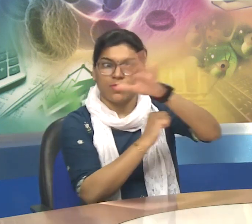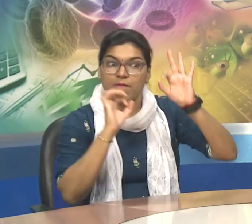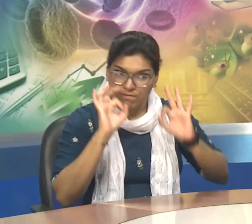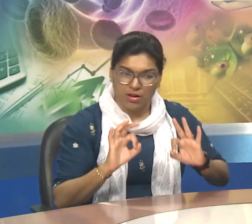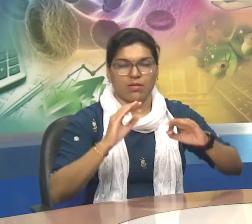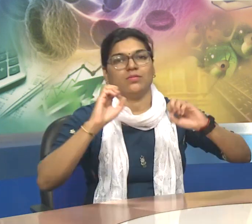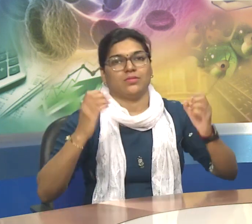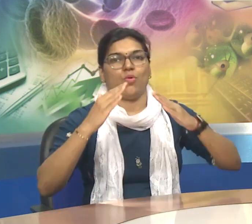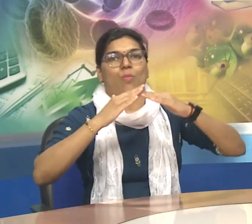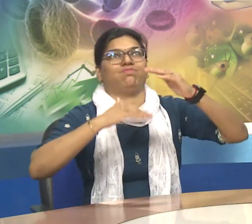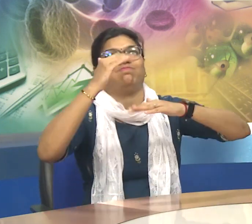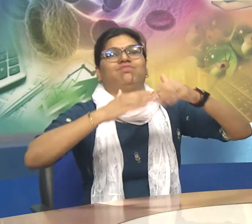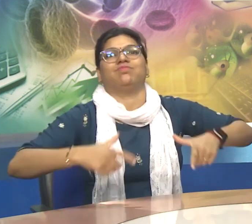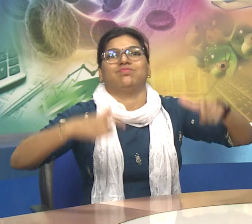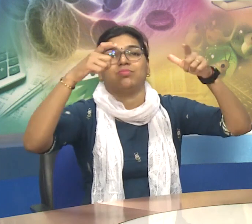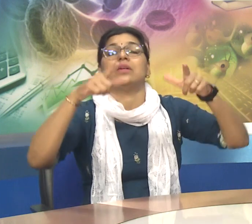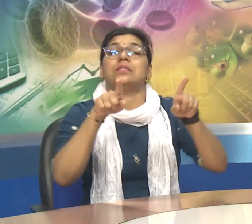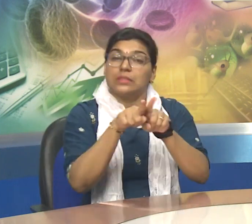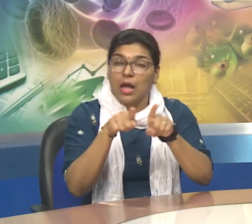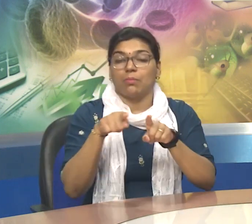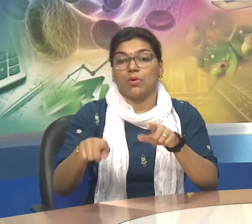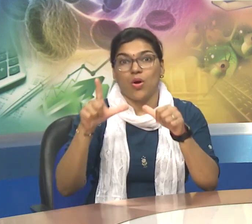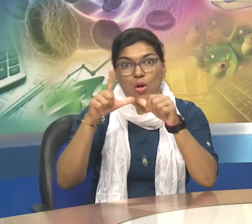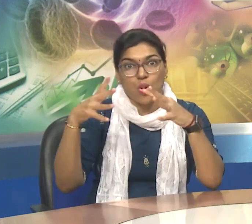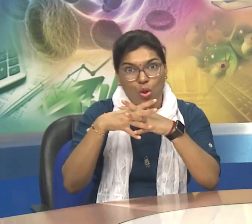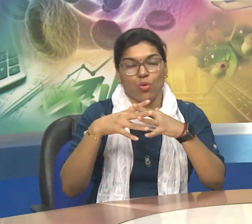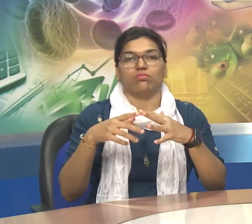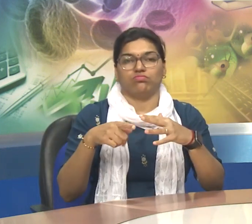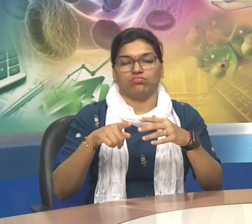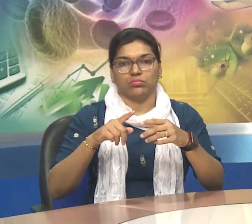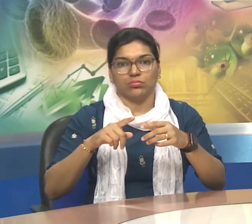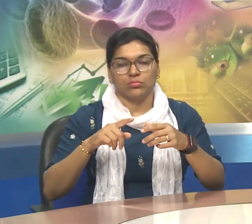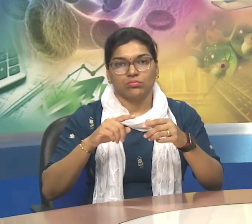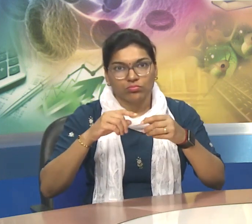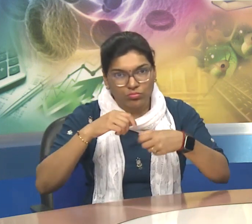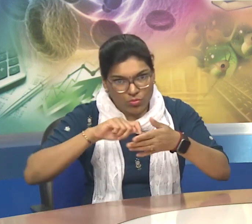any wall, system or law.